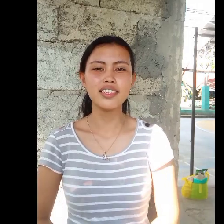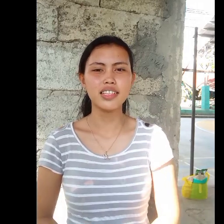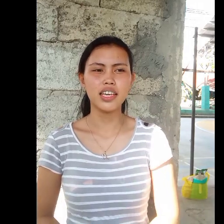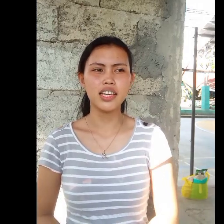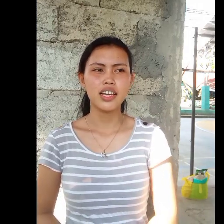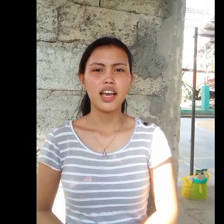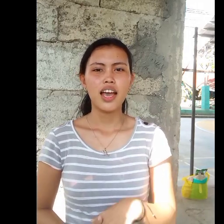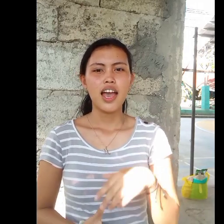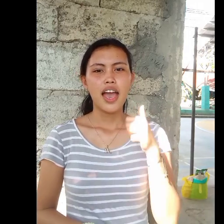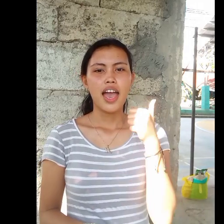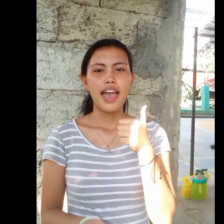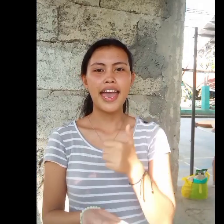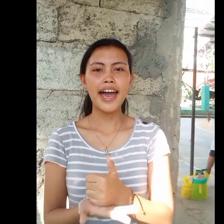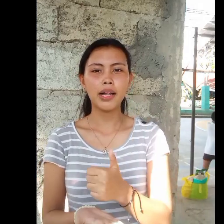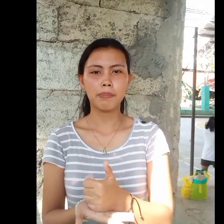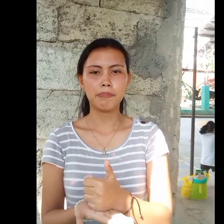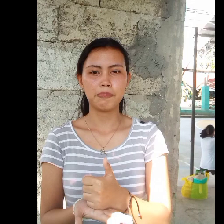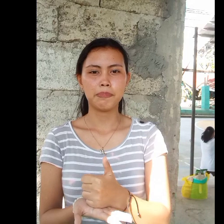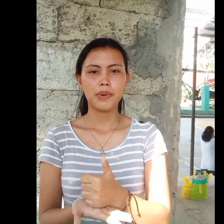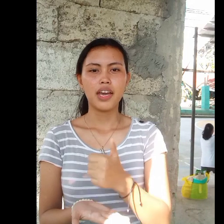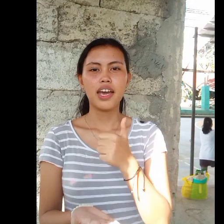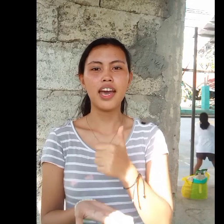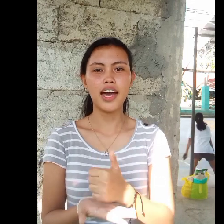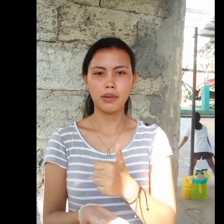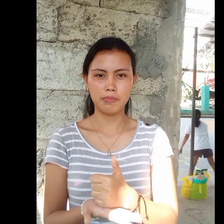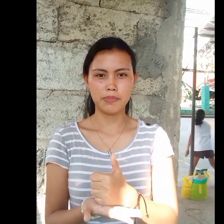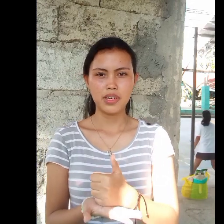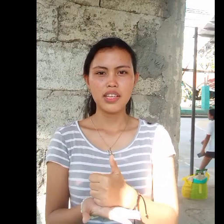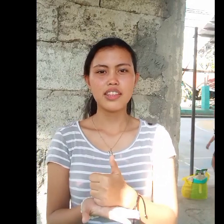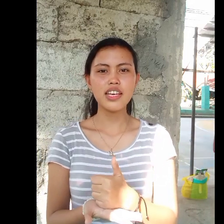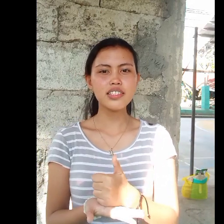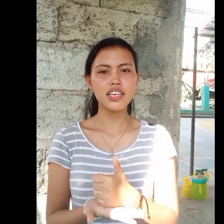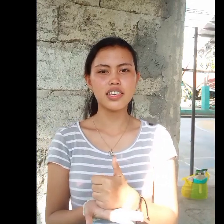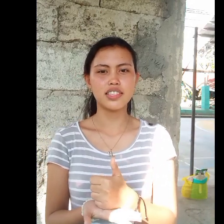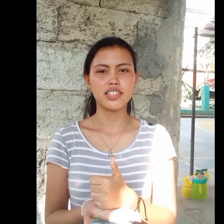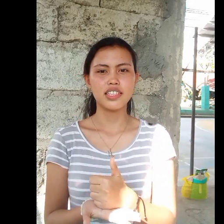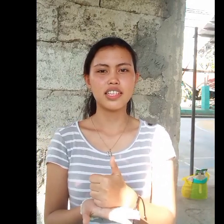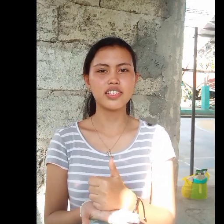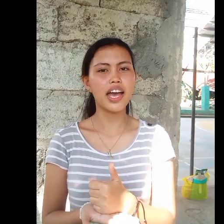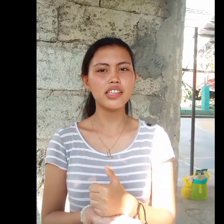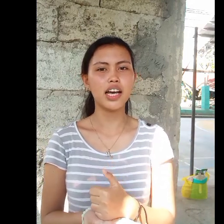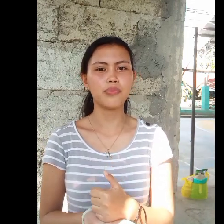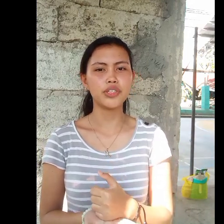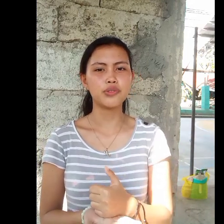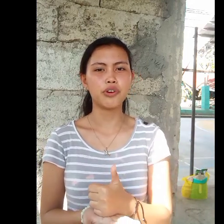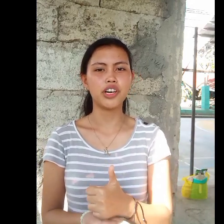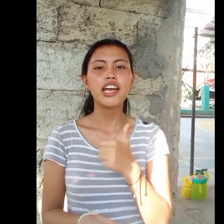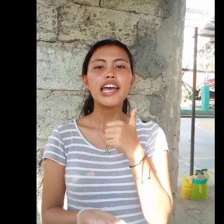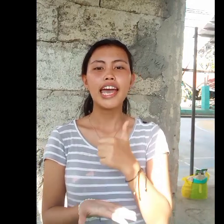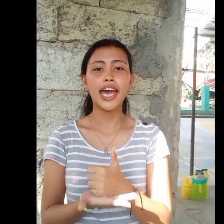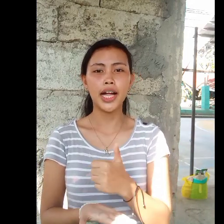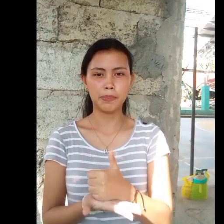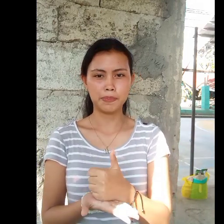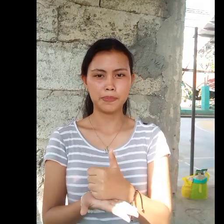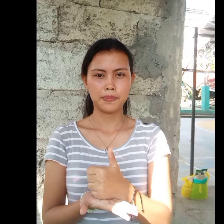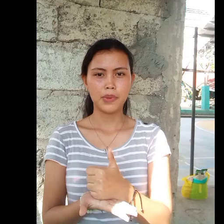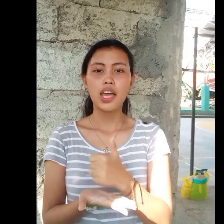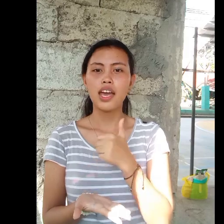lastly, help. Help. This is the sign language for help.